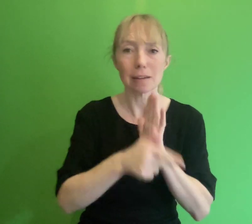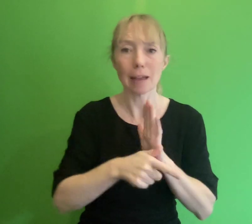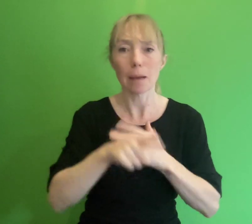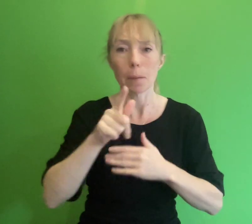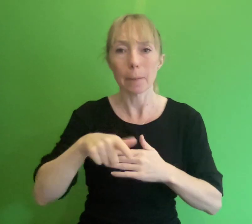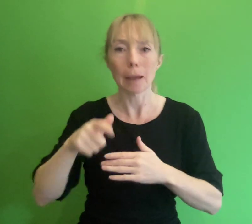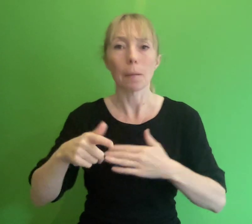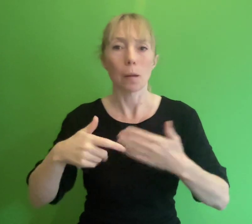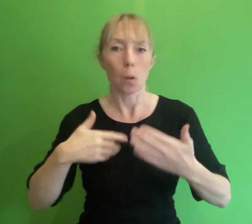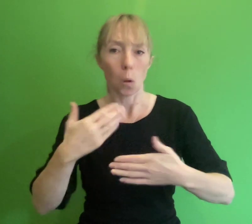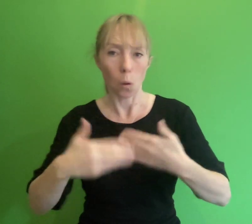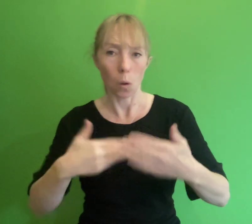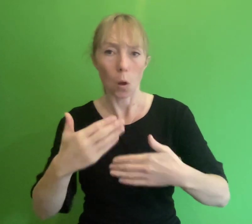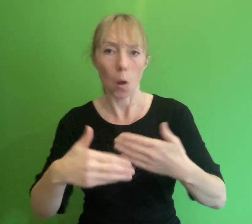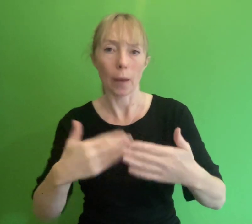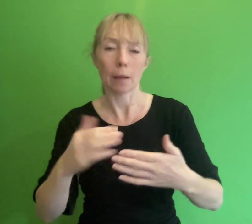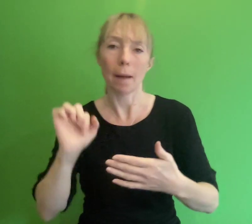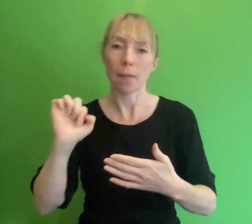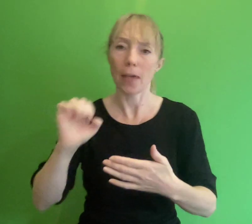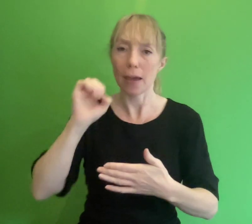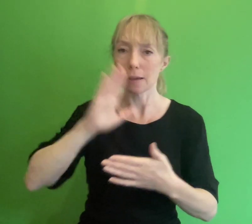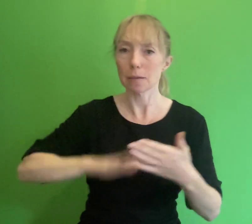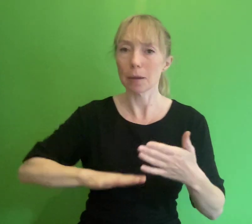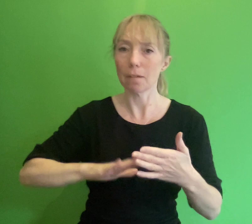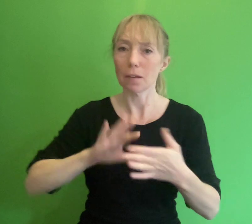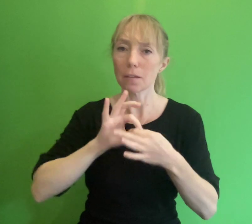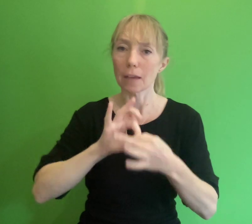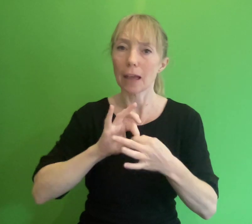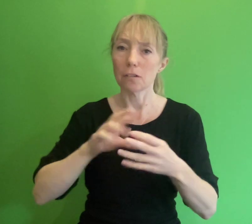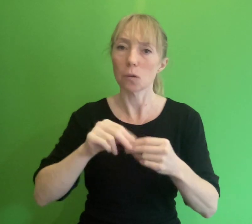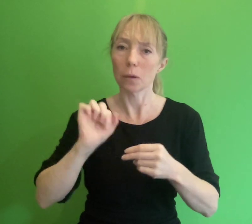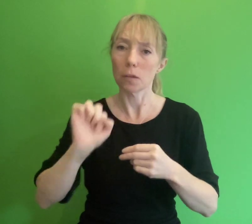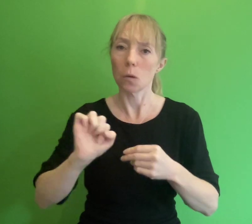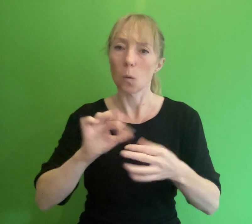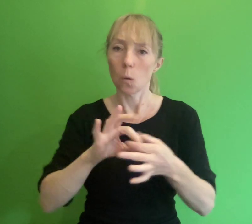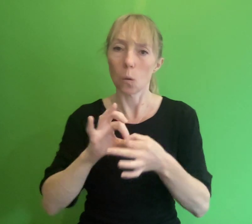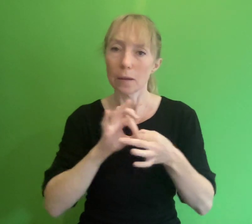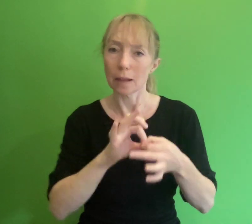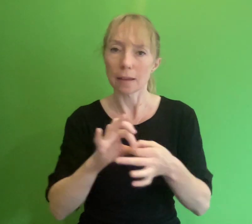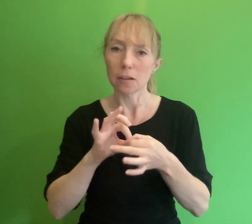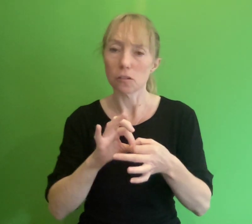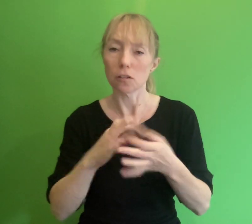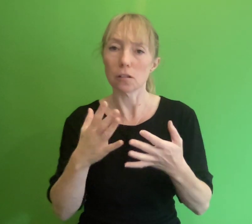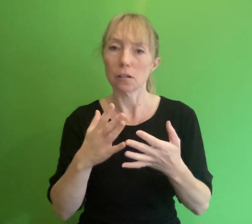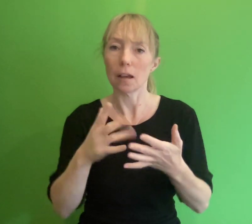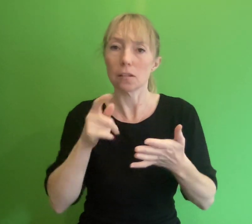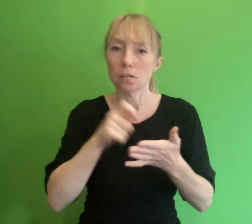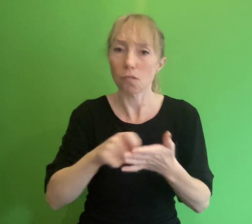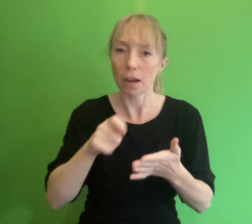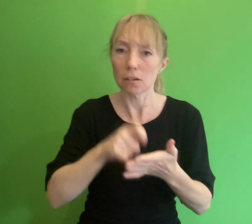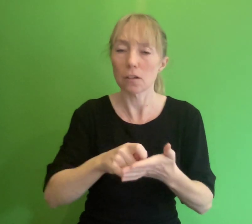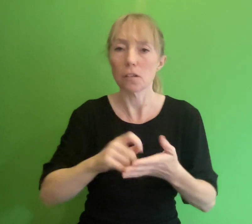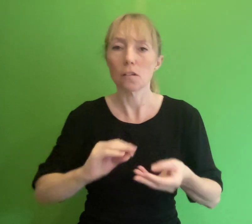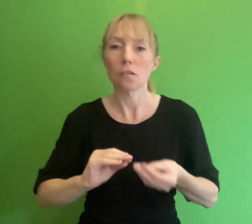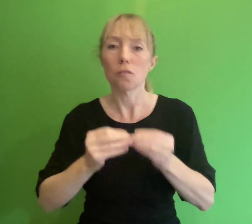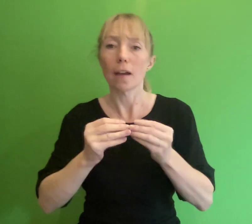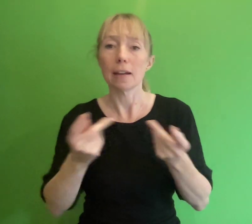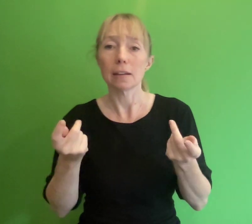basis about their experience of engaging with your organisation as writers, creative producers and